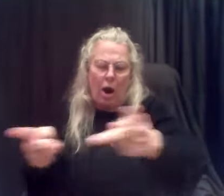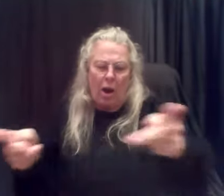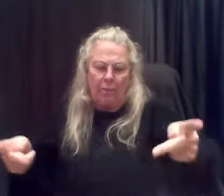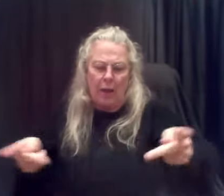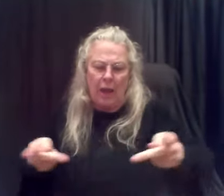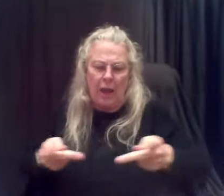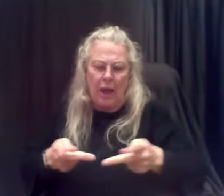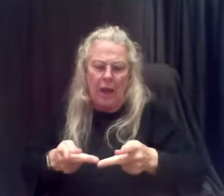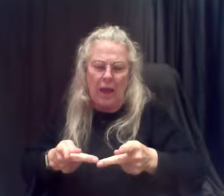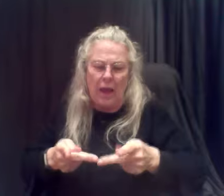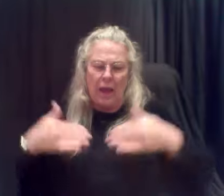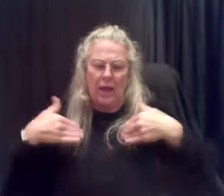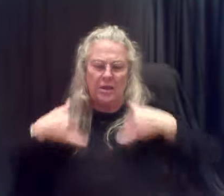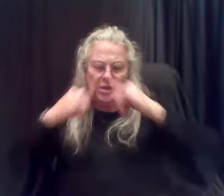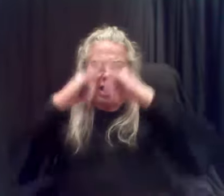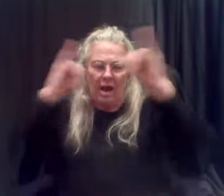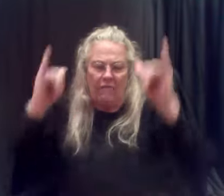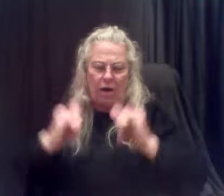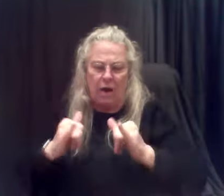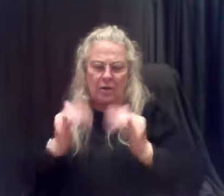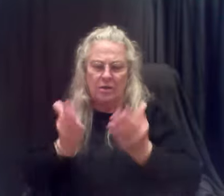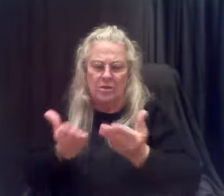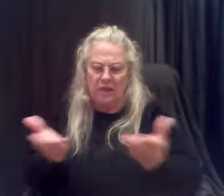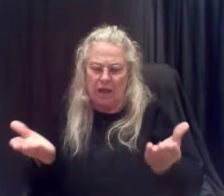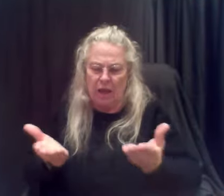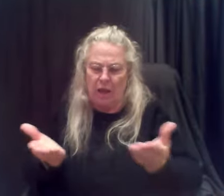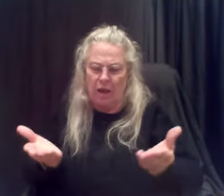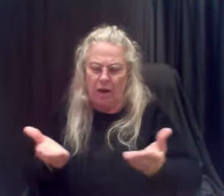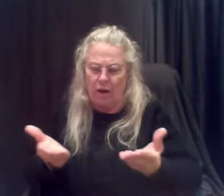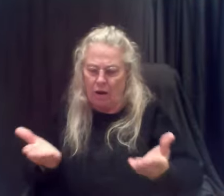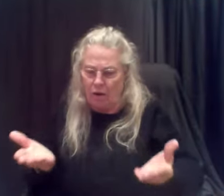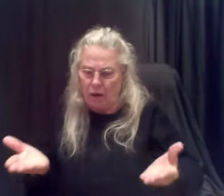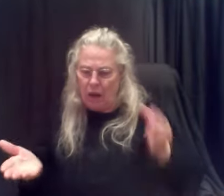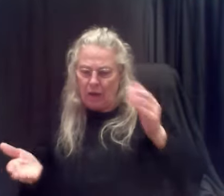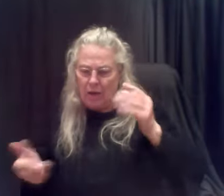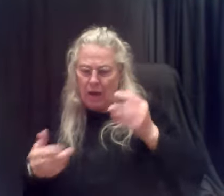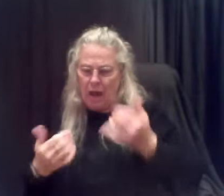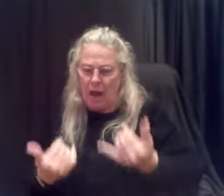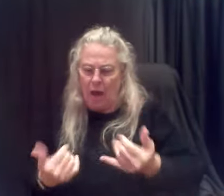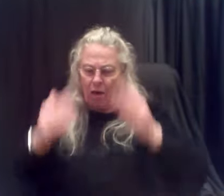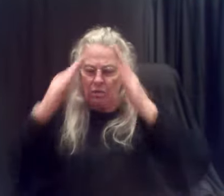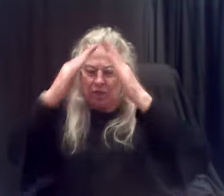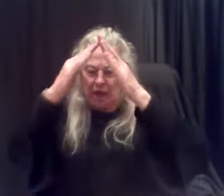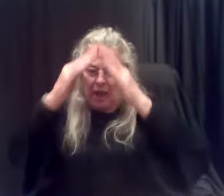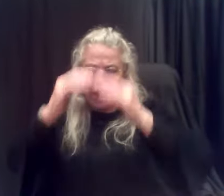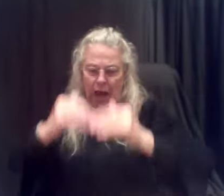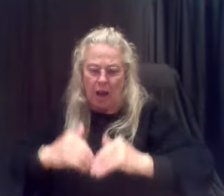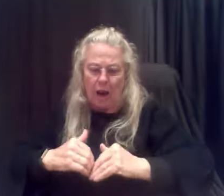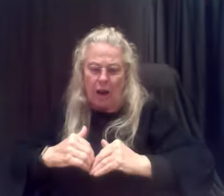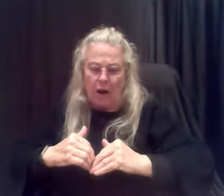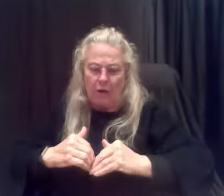what place have idols here? Now tear